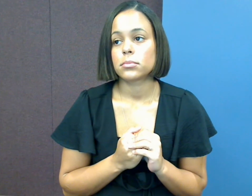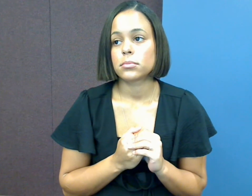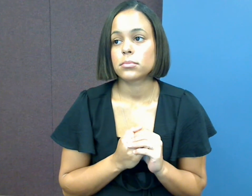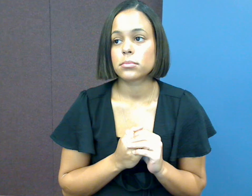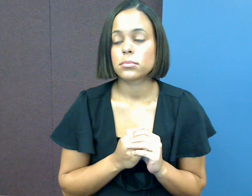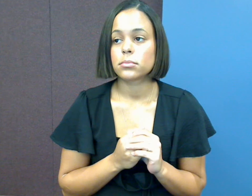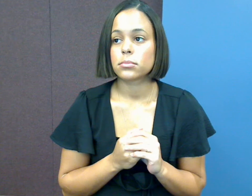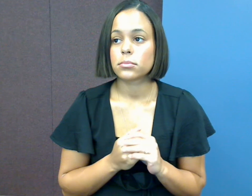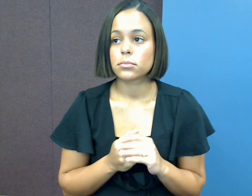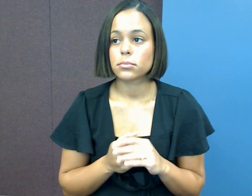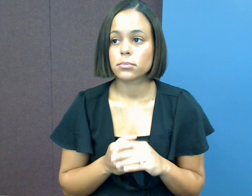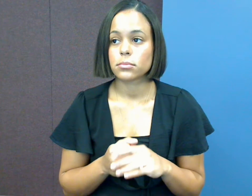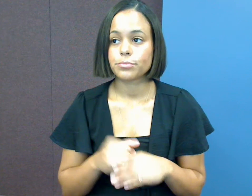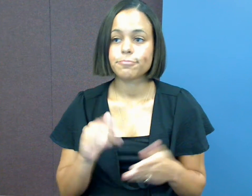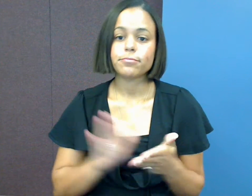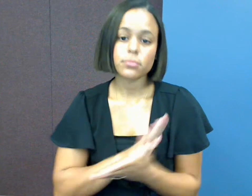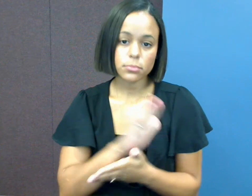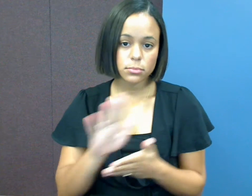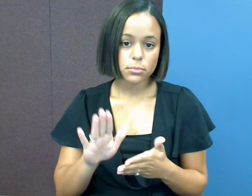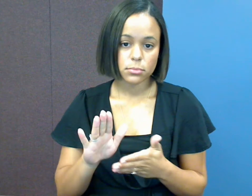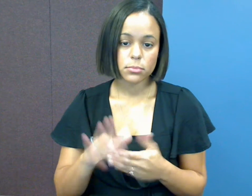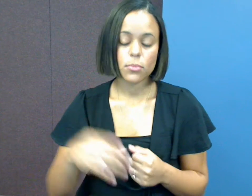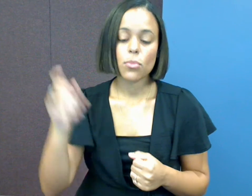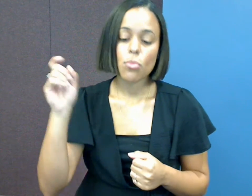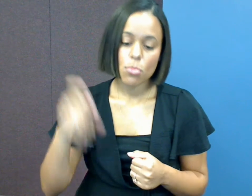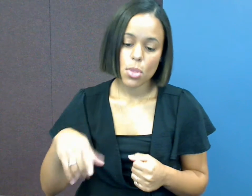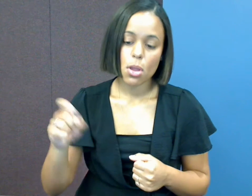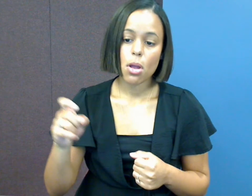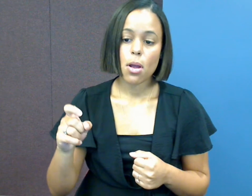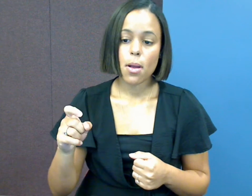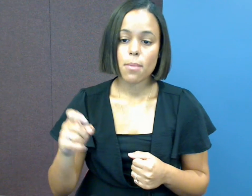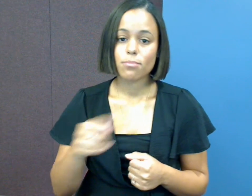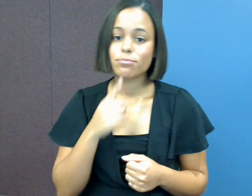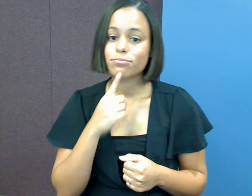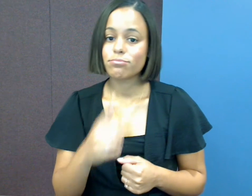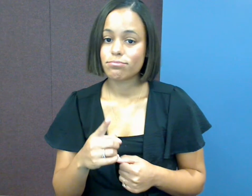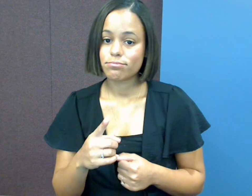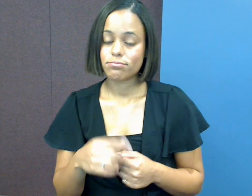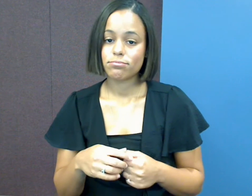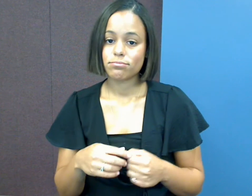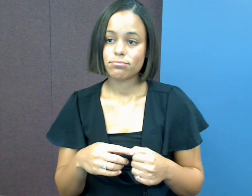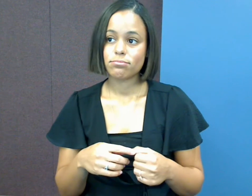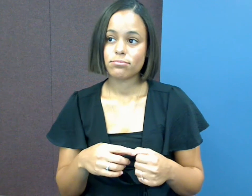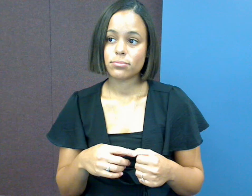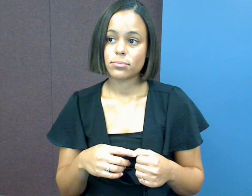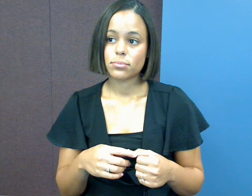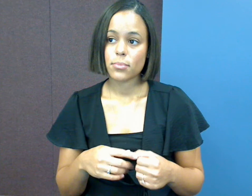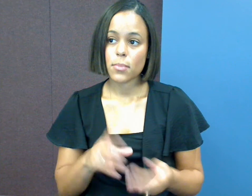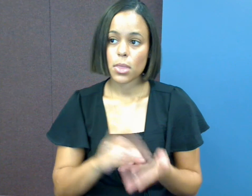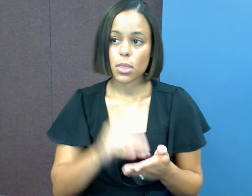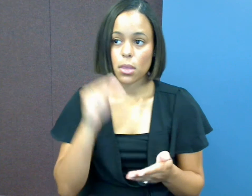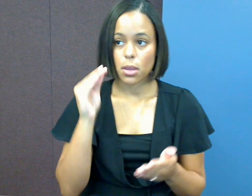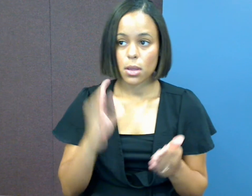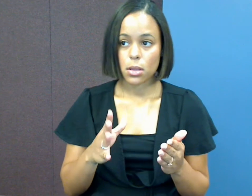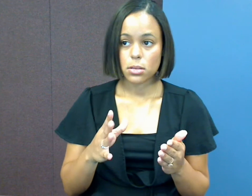to notify students on an annual basis what we consider directory information, and that's included in